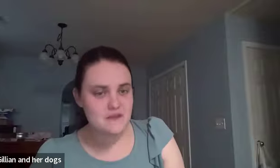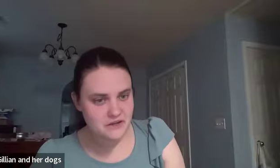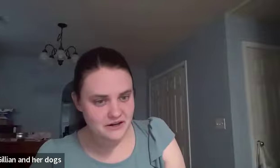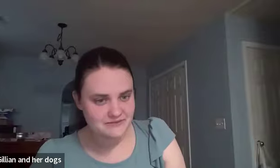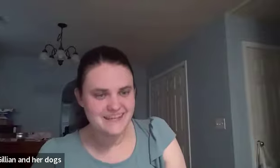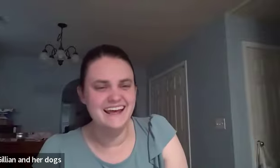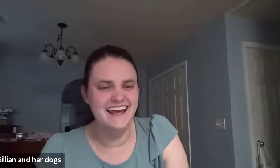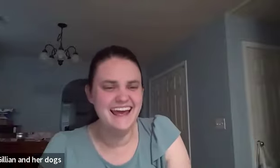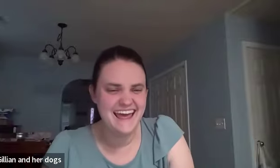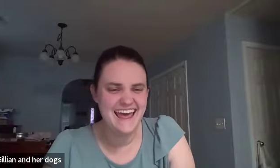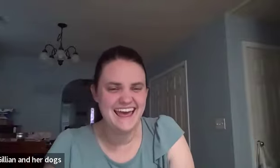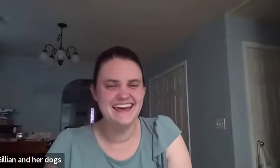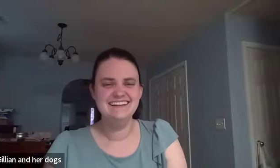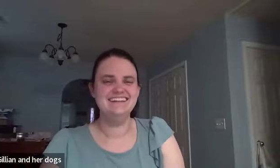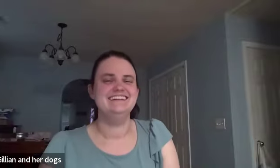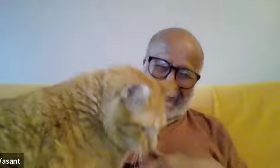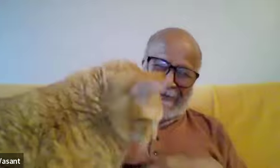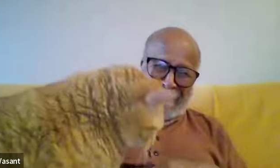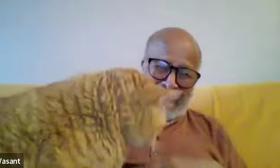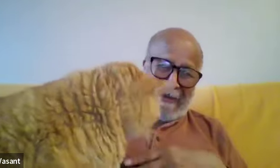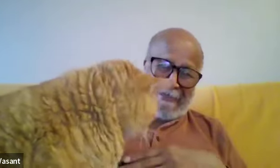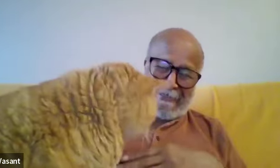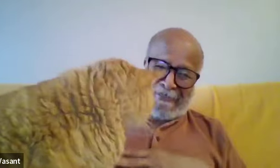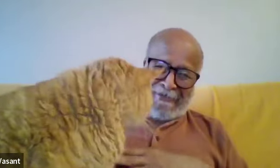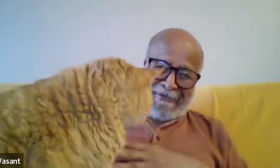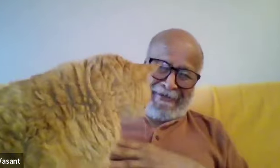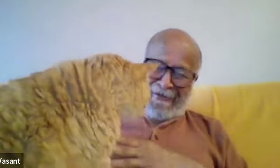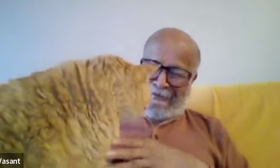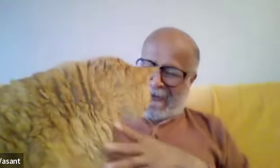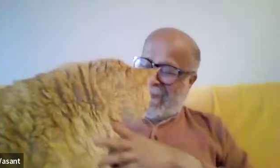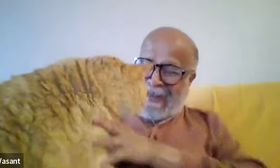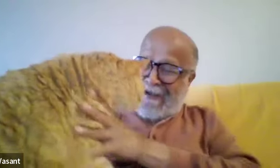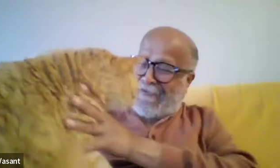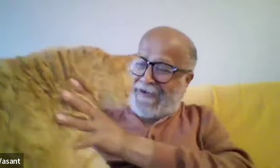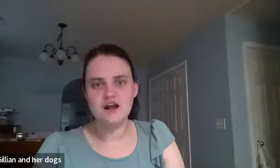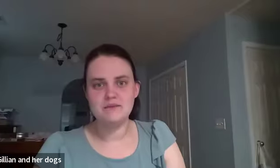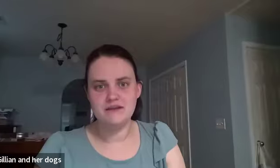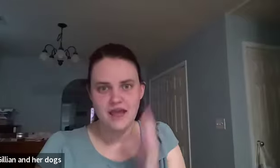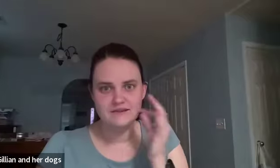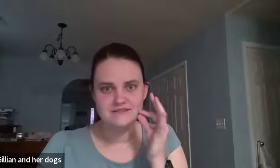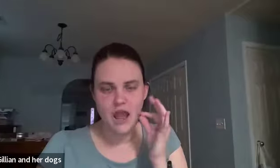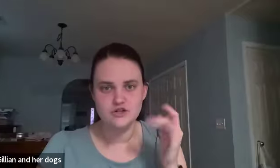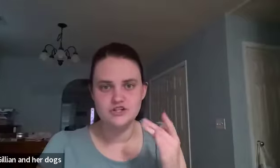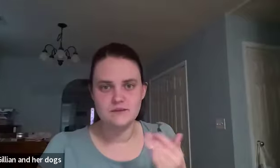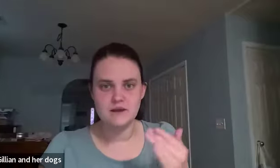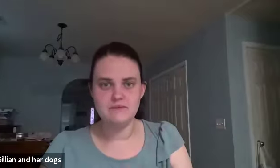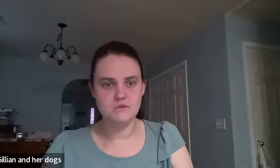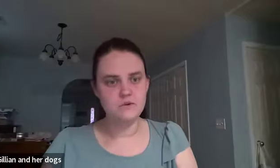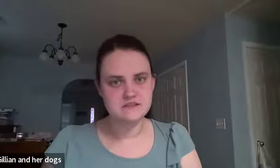shall appear. Maybe she is my beast. He's like, I heard you talking about cats. I heard you talking about baby one. What's